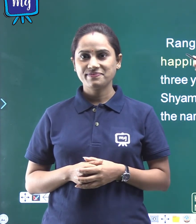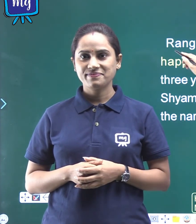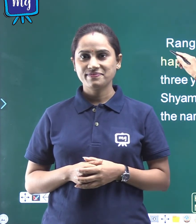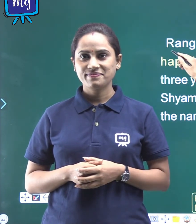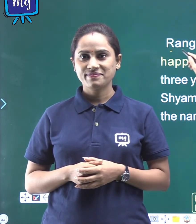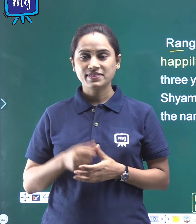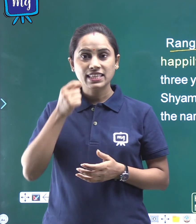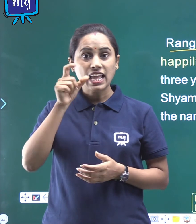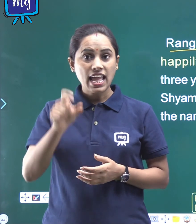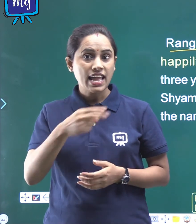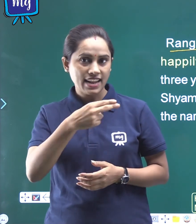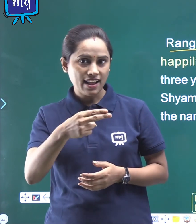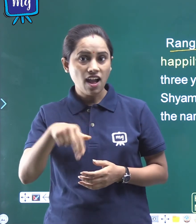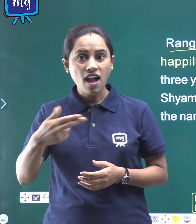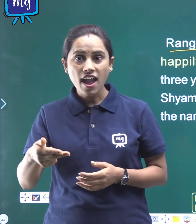Ranga and Ratna